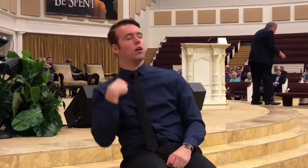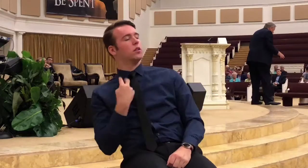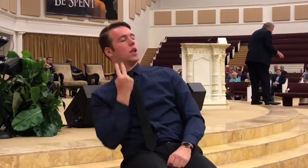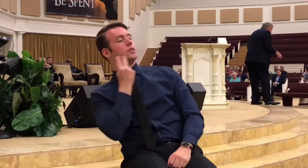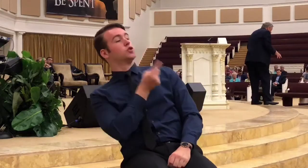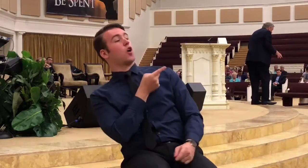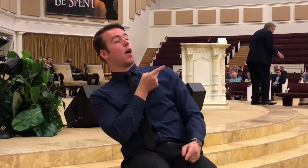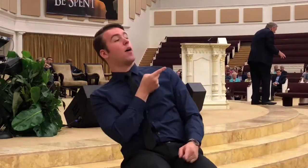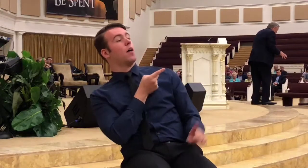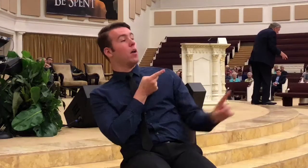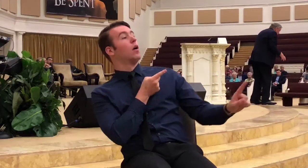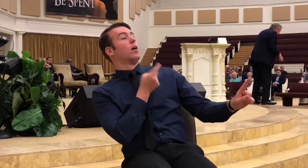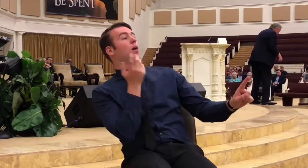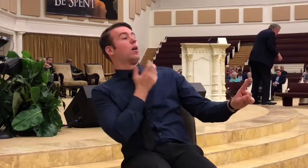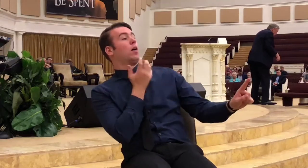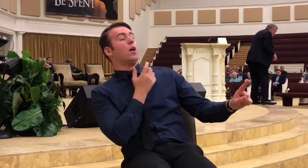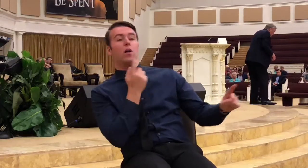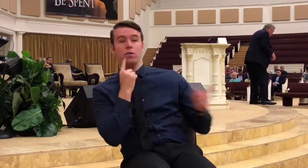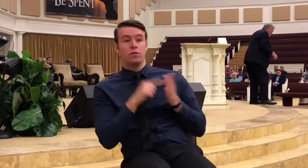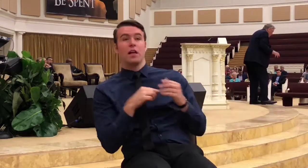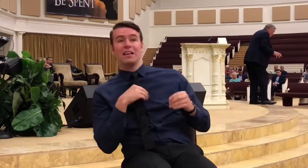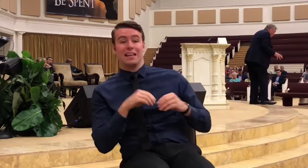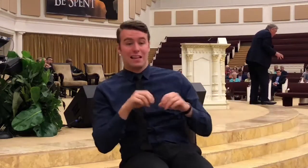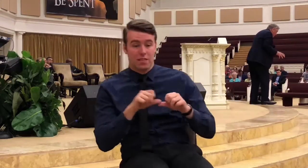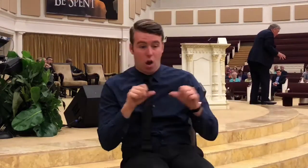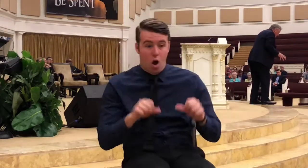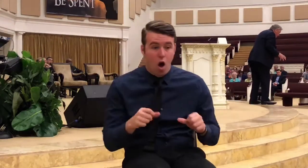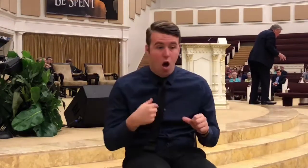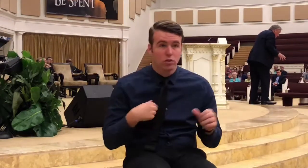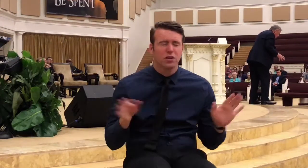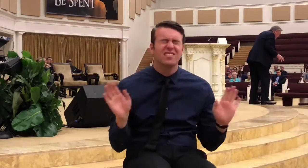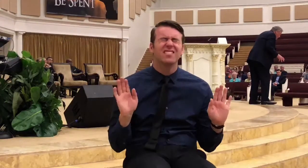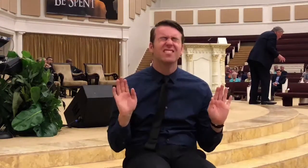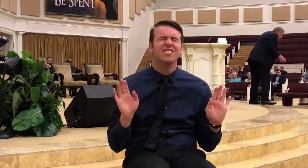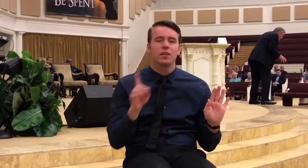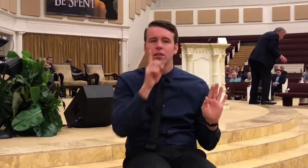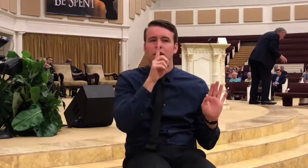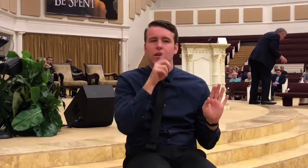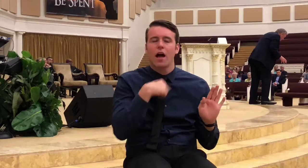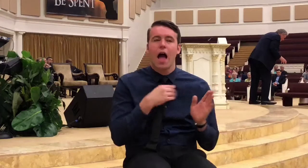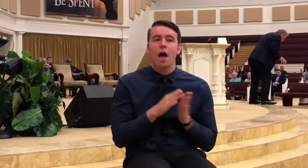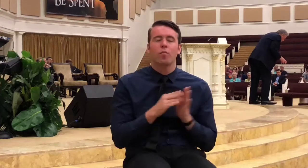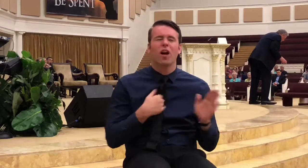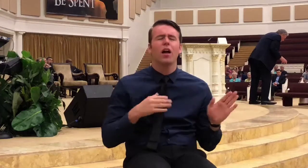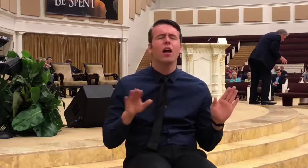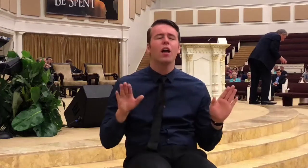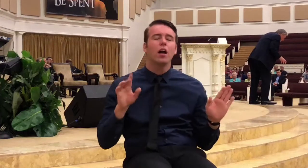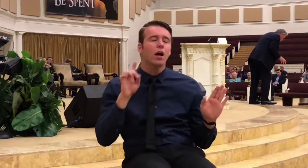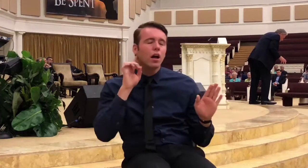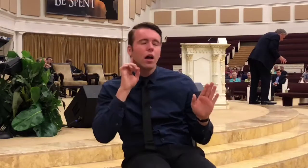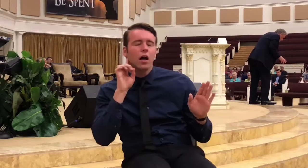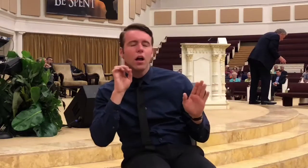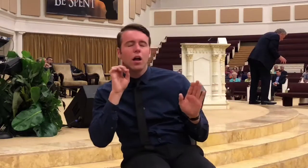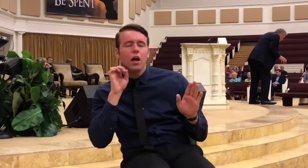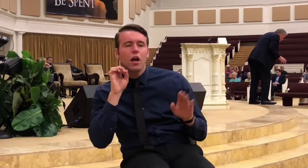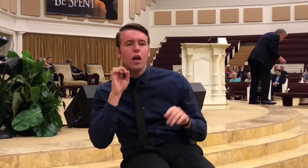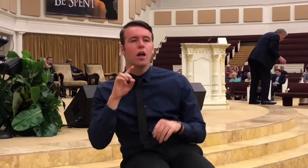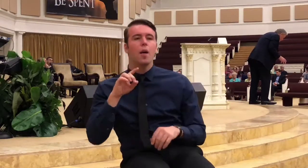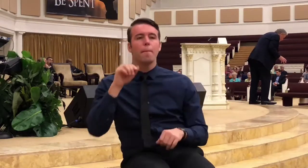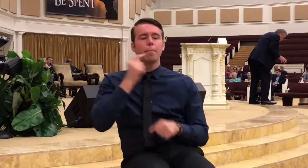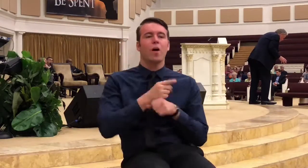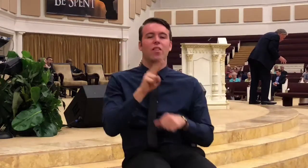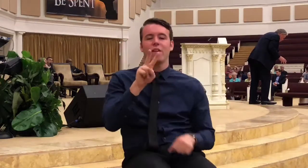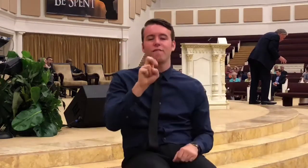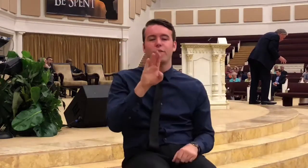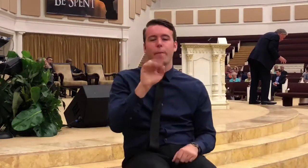would get up at the altar and I'd get real close and act like I was praying, but I actually was listening to what he was